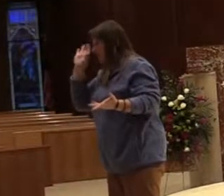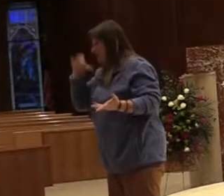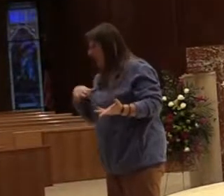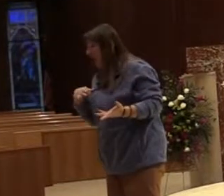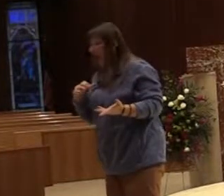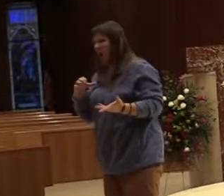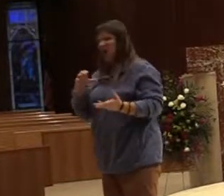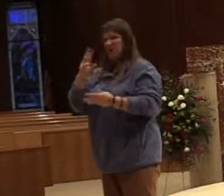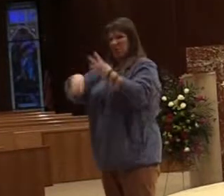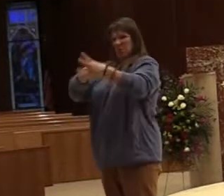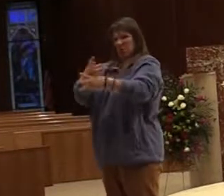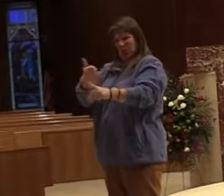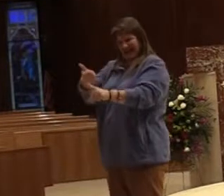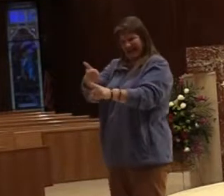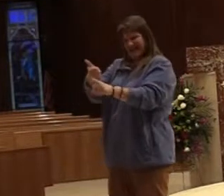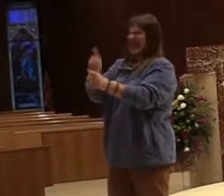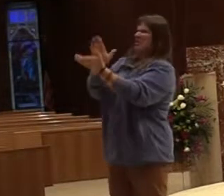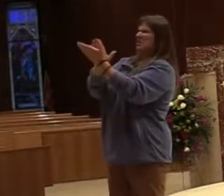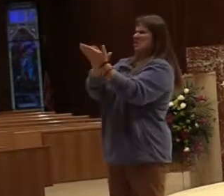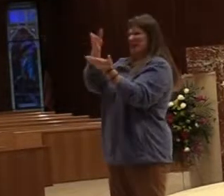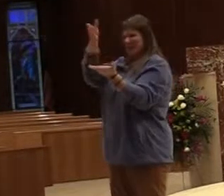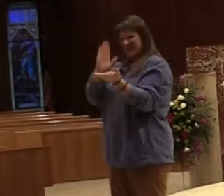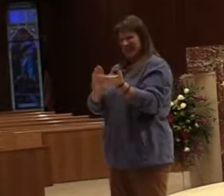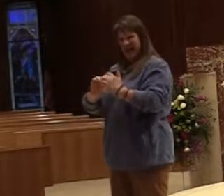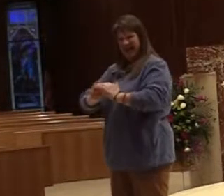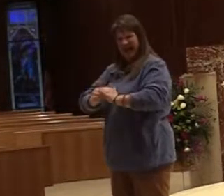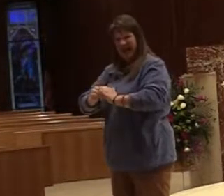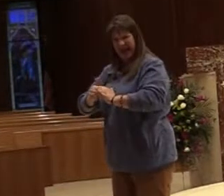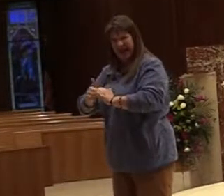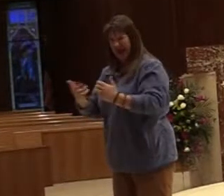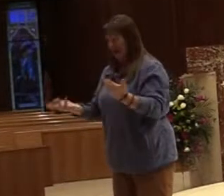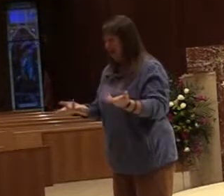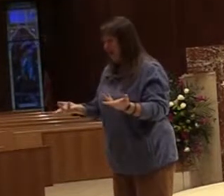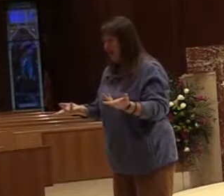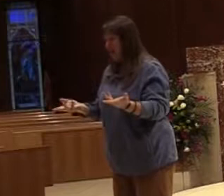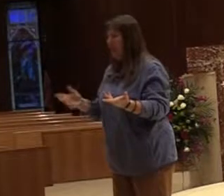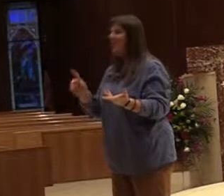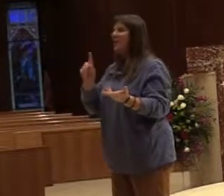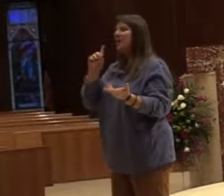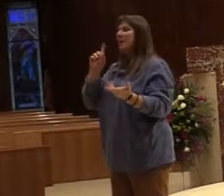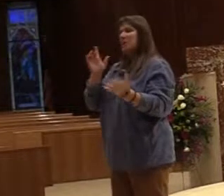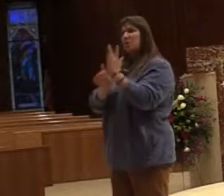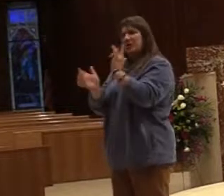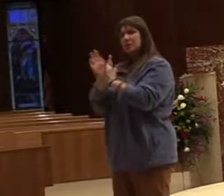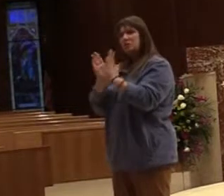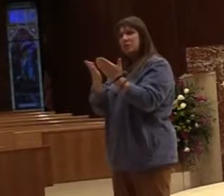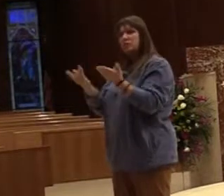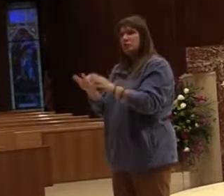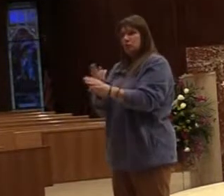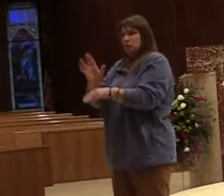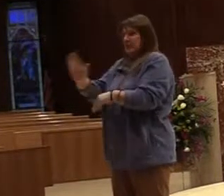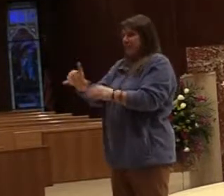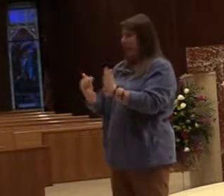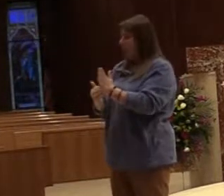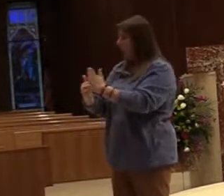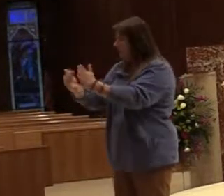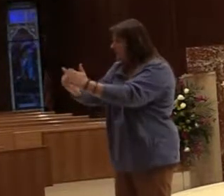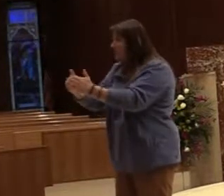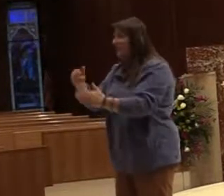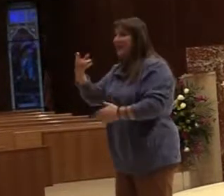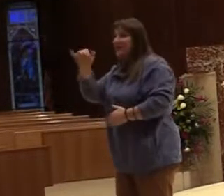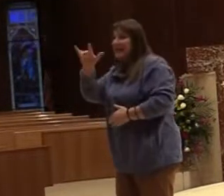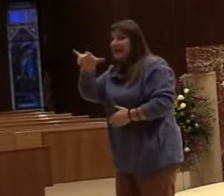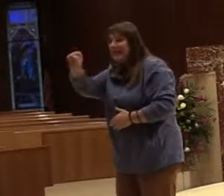creation itself would proclaim God as King, but we see this imagery often in Scripture. We